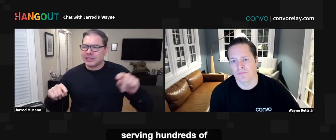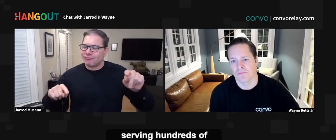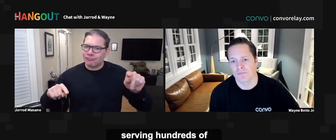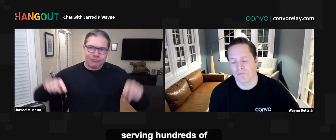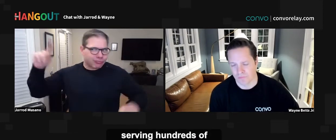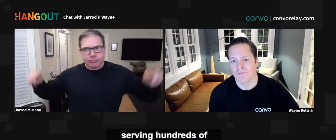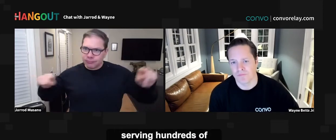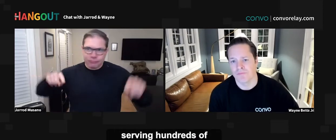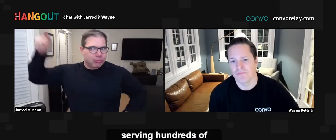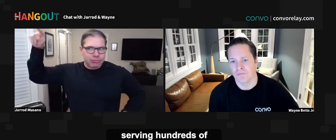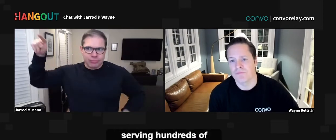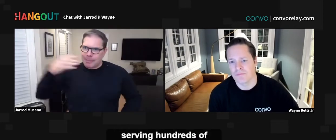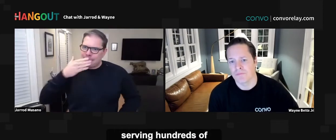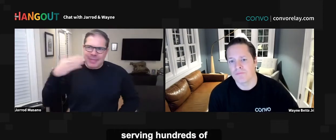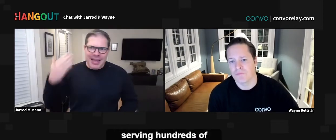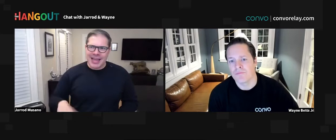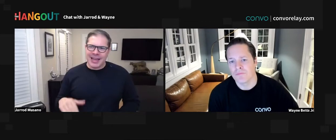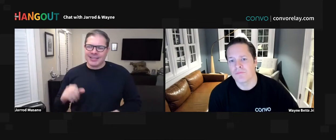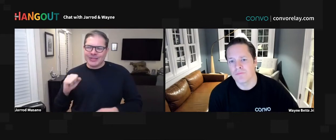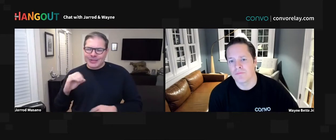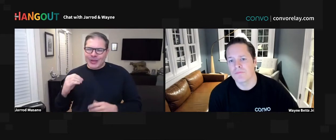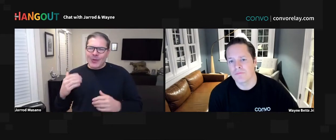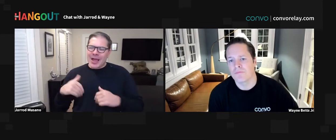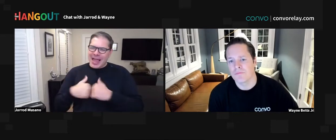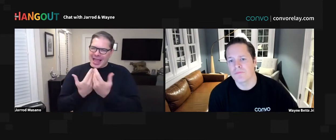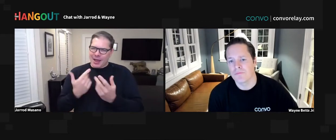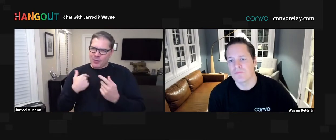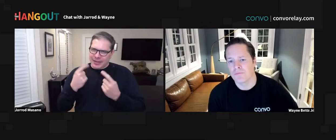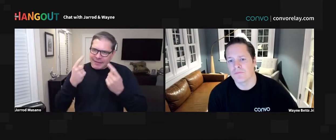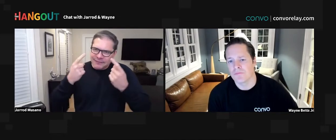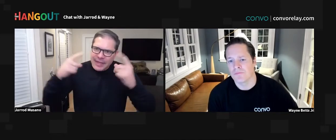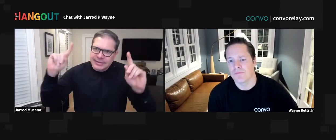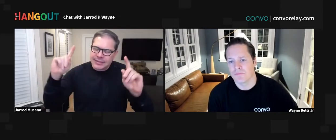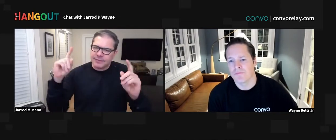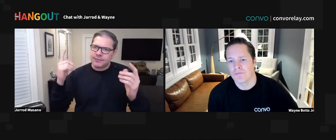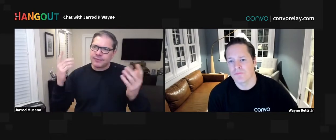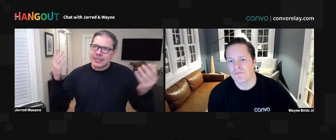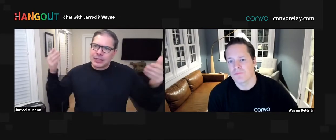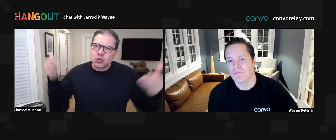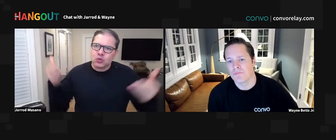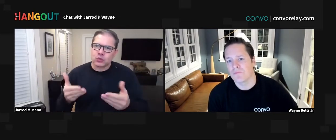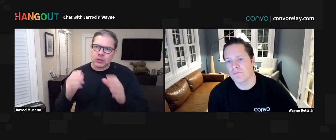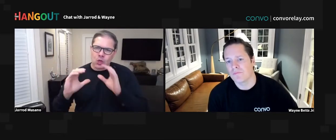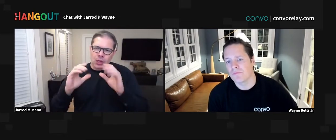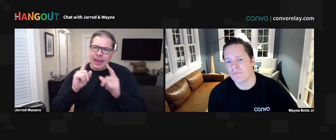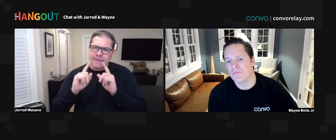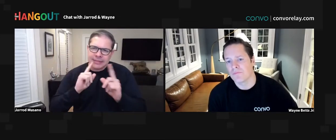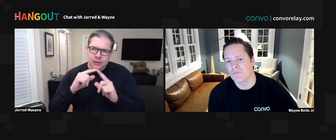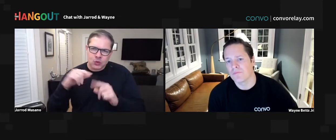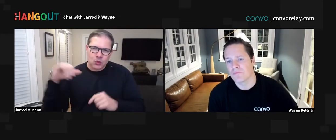serving hundreds of thousands of deaf people, and it's really bad. So how do we